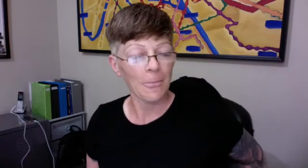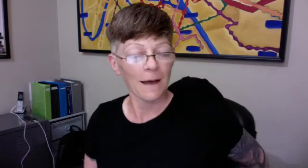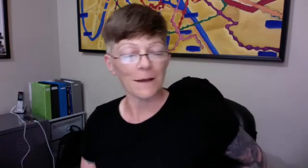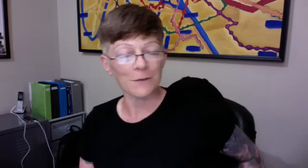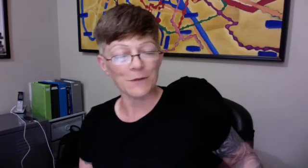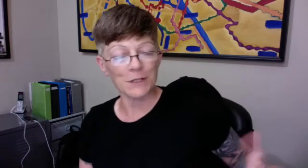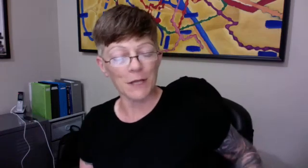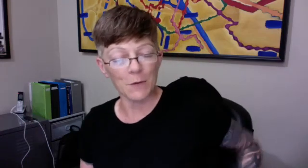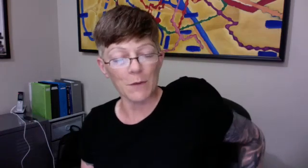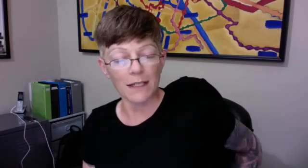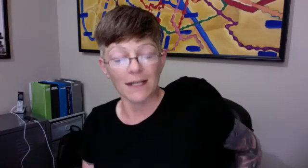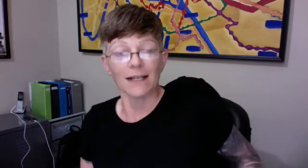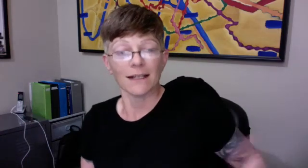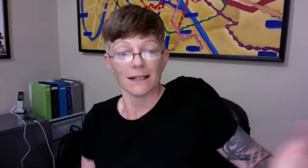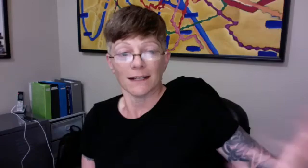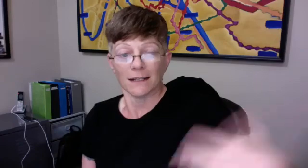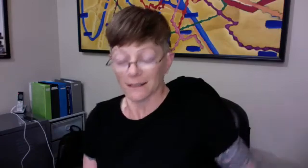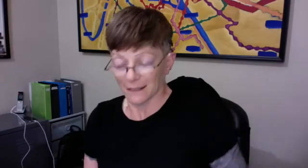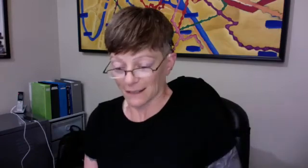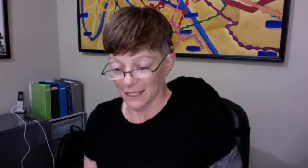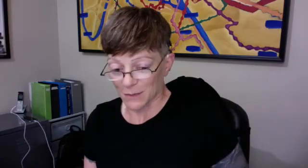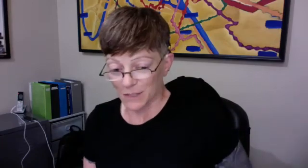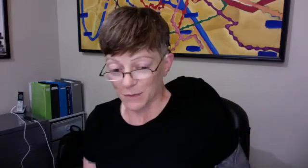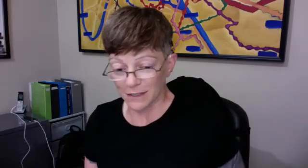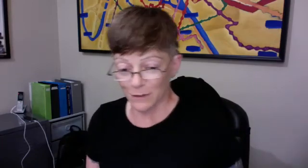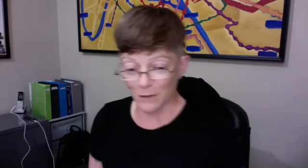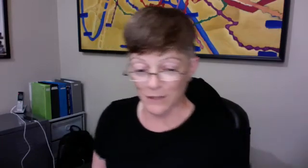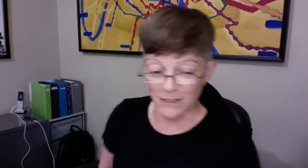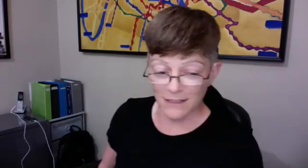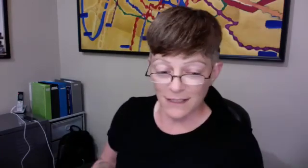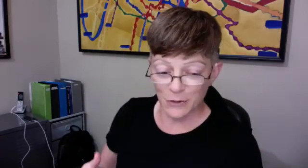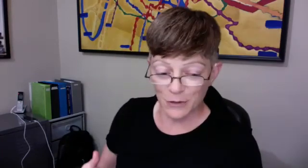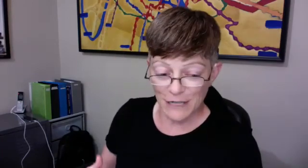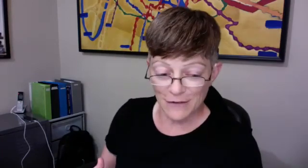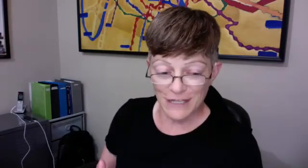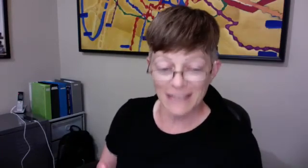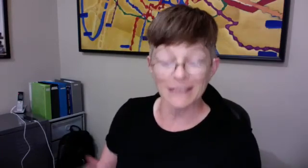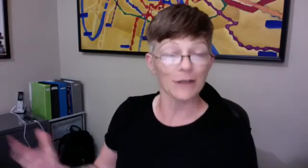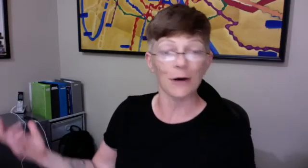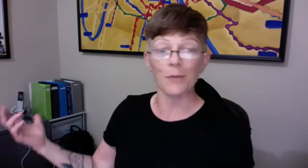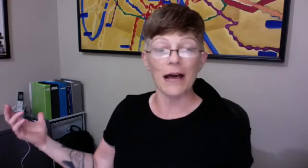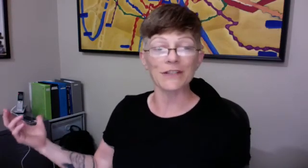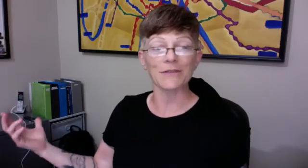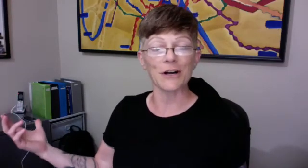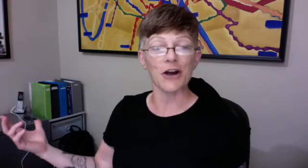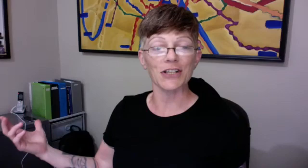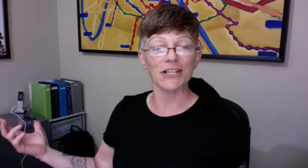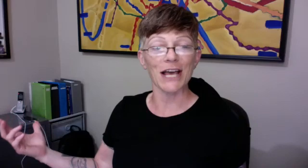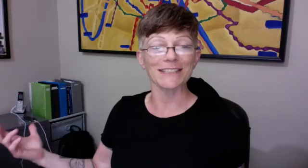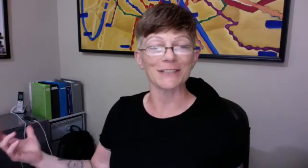That was the first time we met. And then he asked me to speak at the ORC shortly after that, and then our paths have not crossed again until